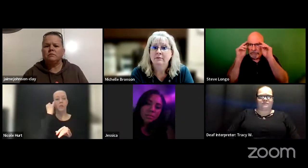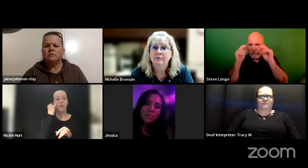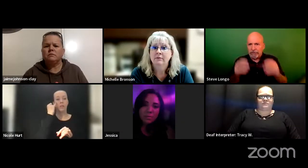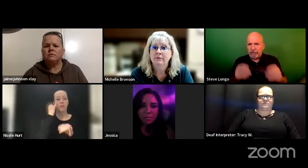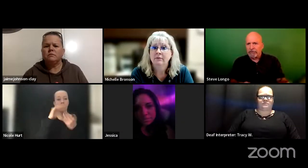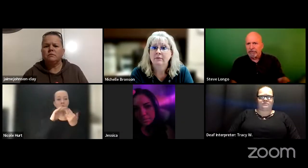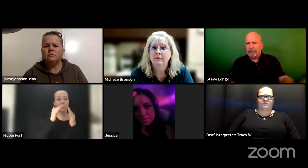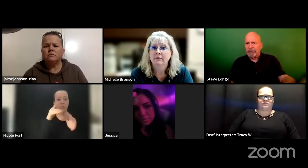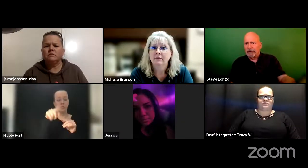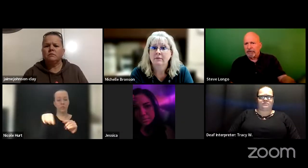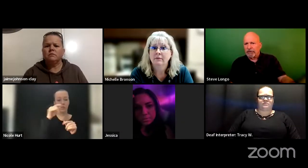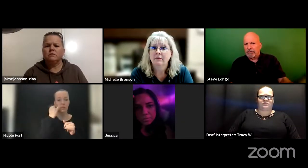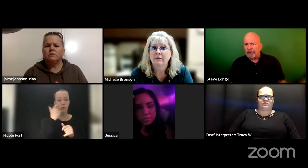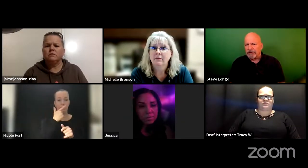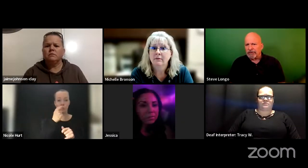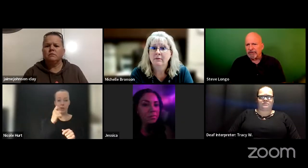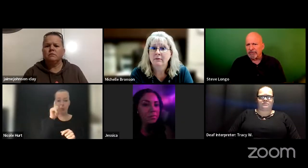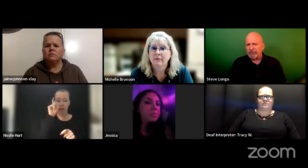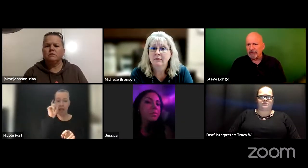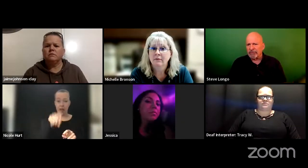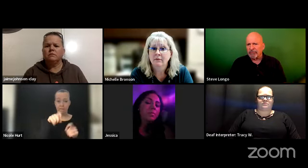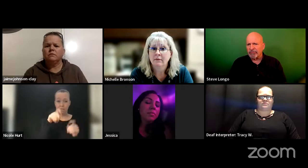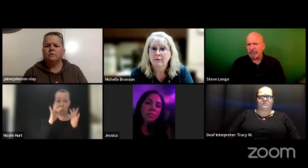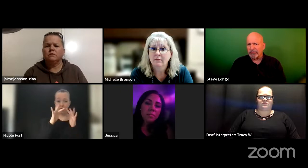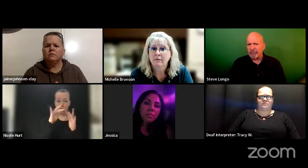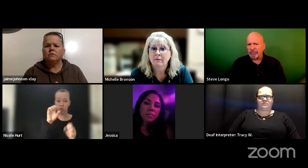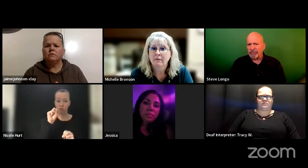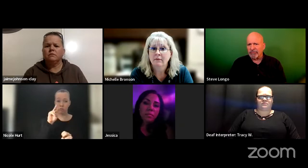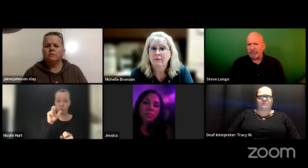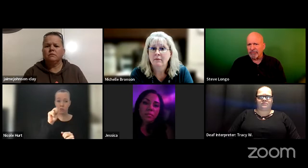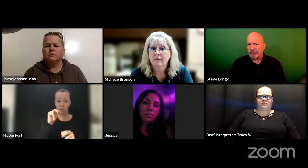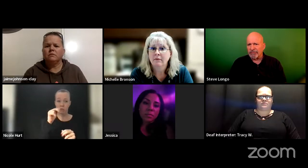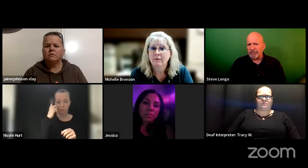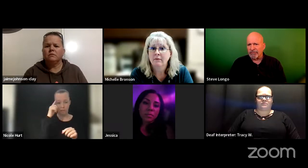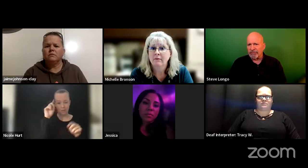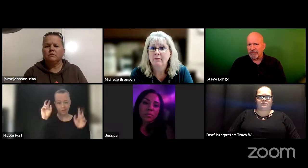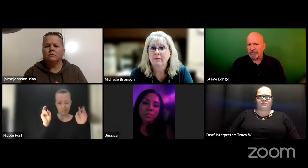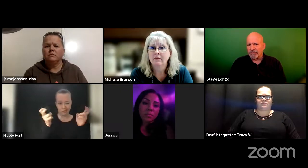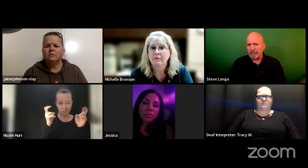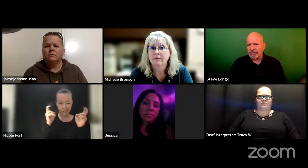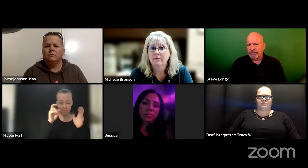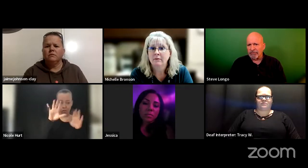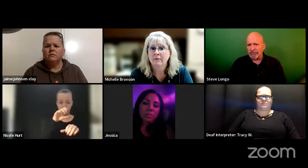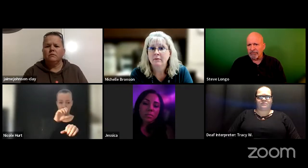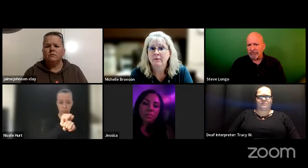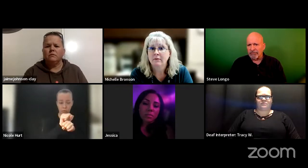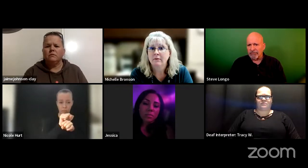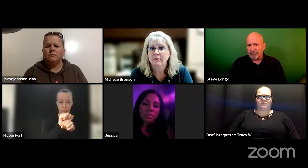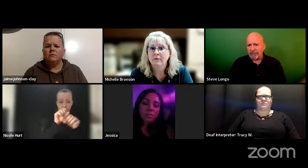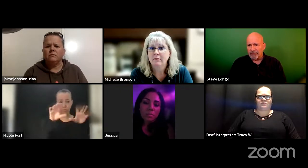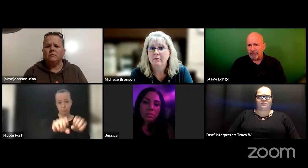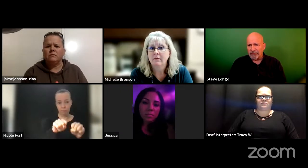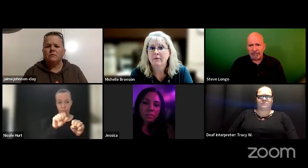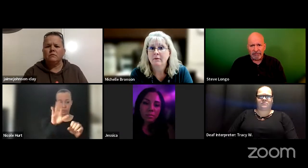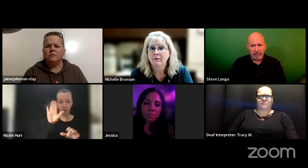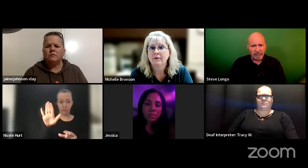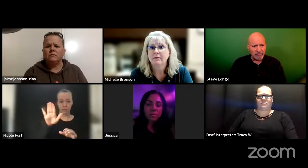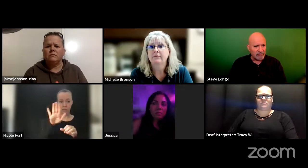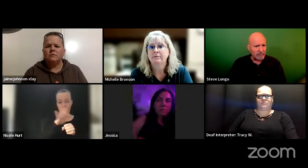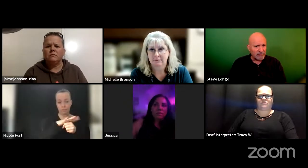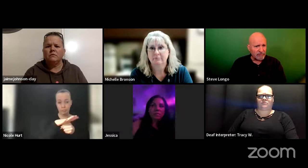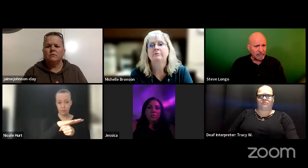And this is Nicole. If you could clarify for the community members, if they are interested, do they need to